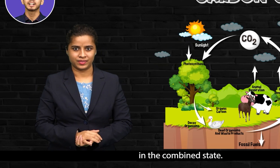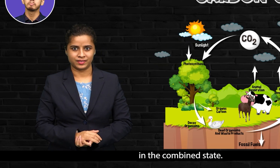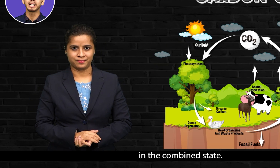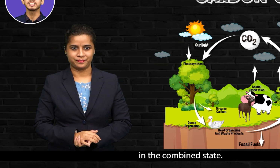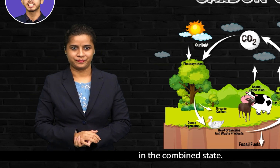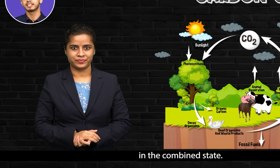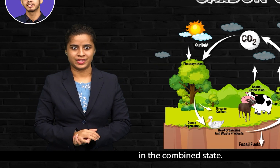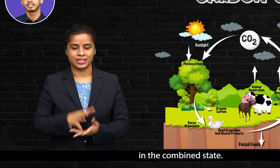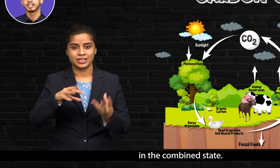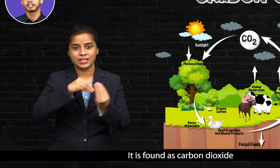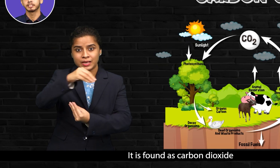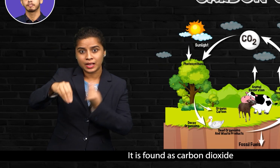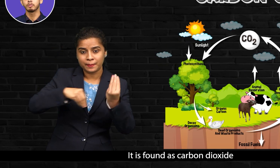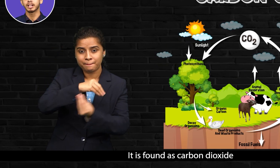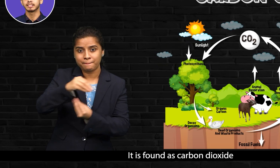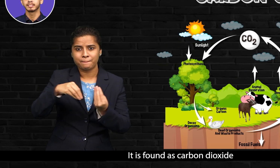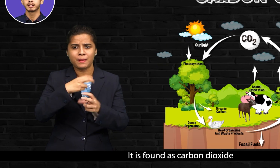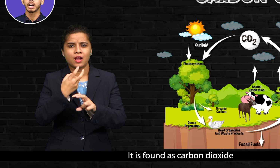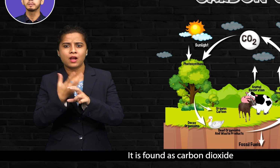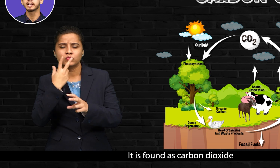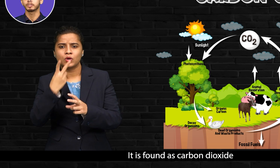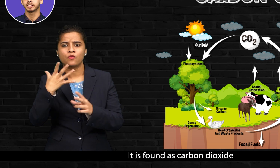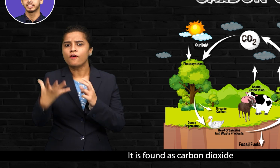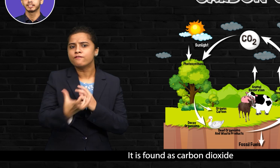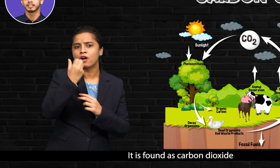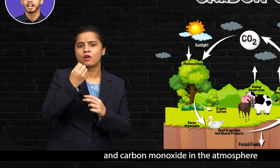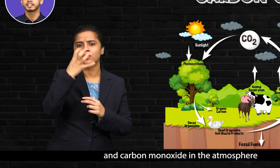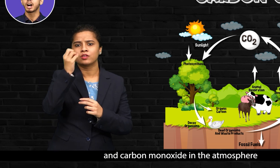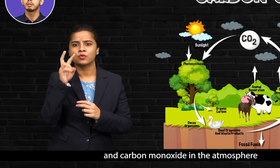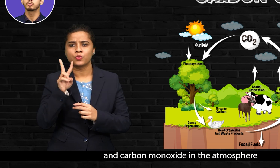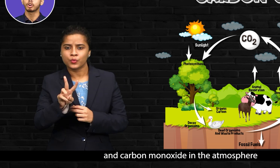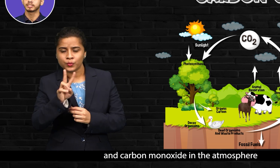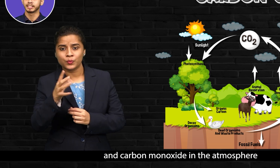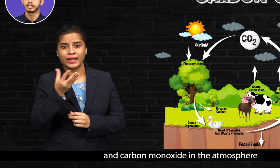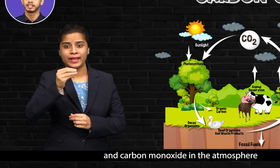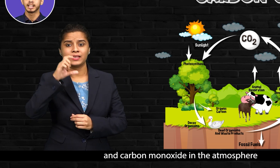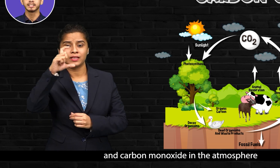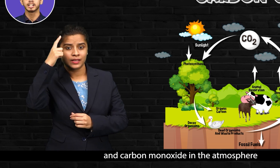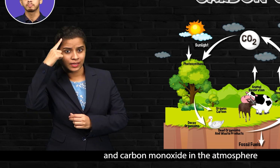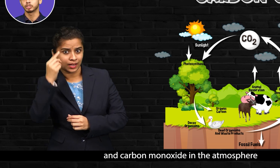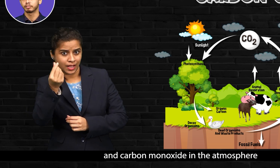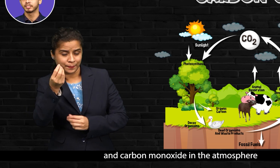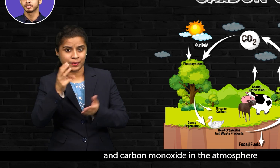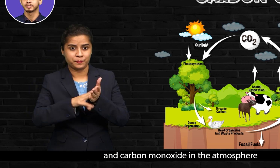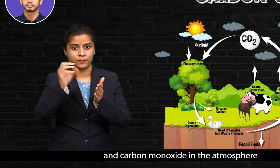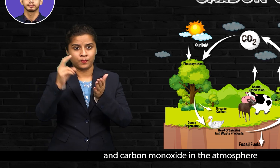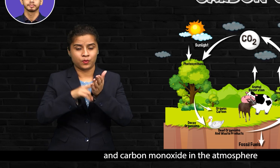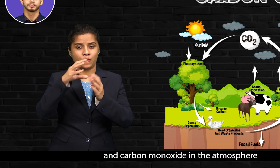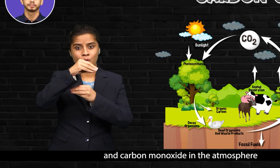In the combined state, it is found as carbon dioxide and carbon monoxide in the